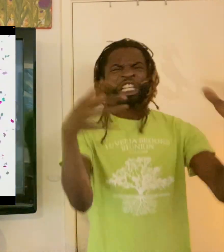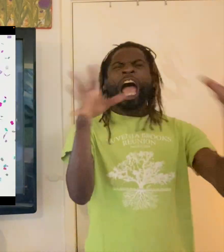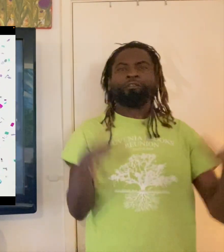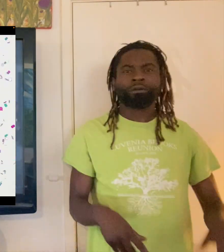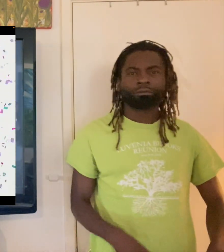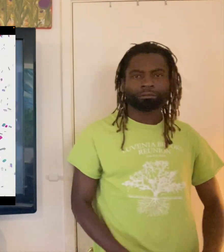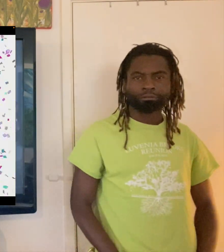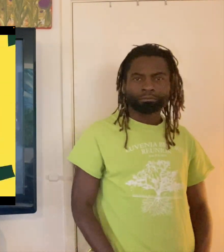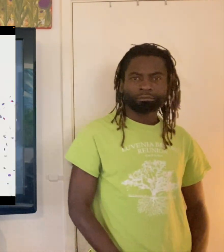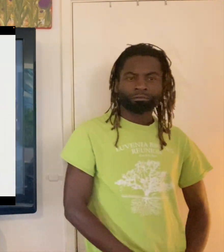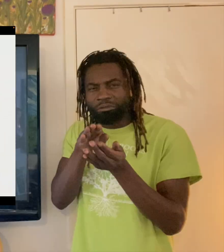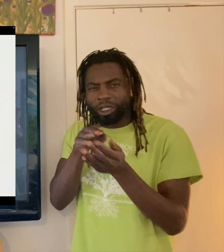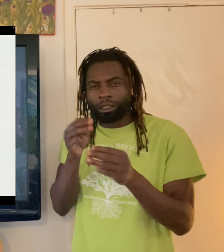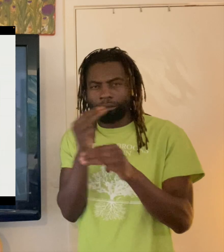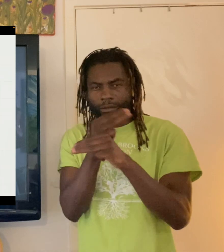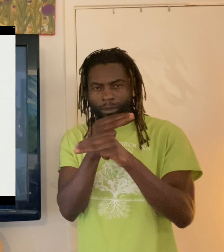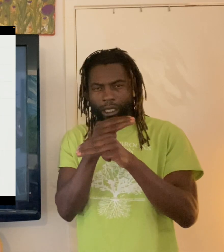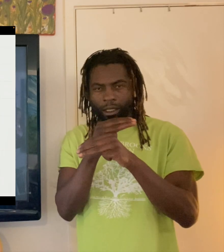Yeah! Okay, that's enough.